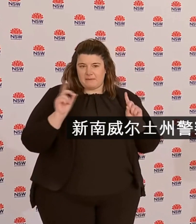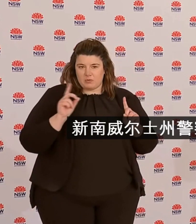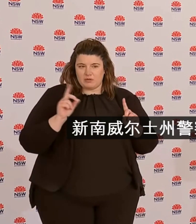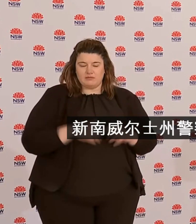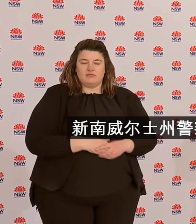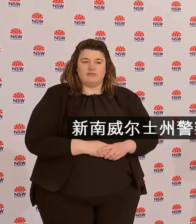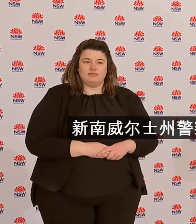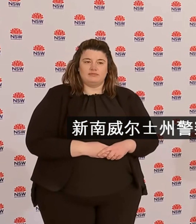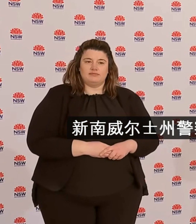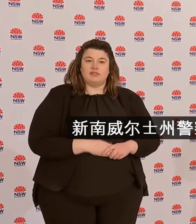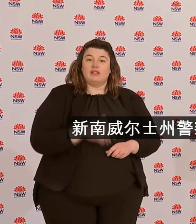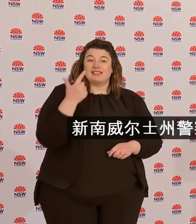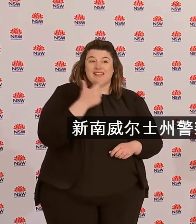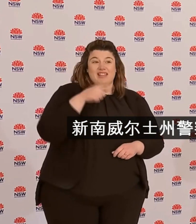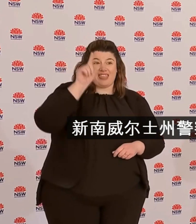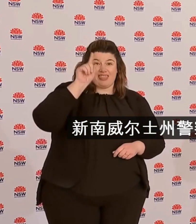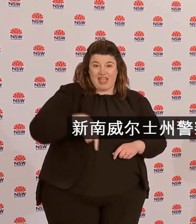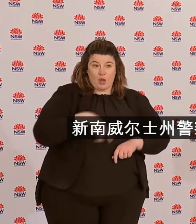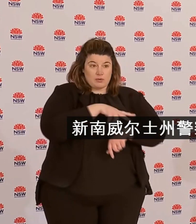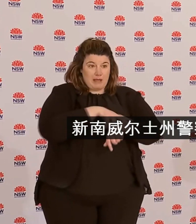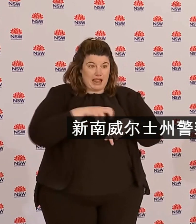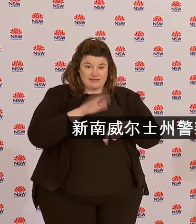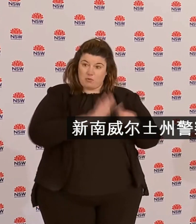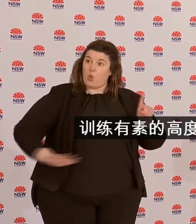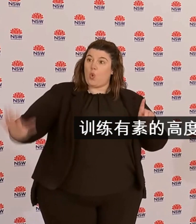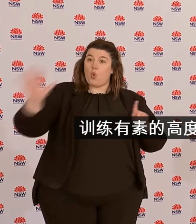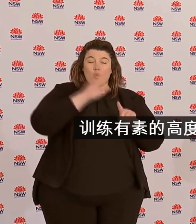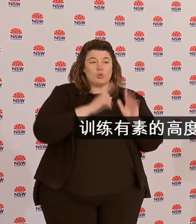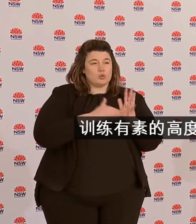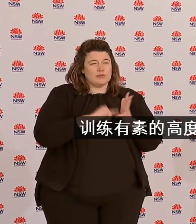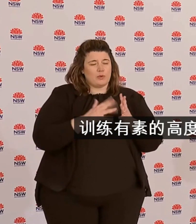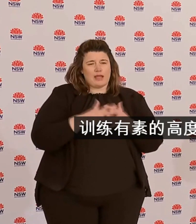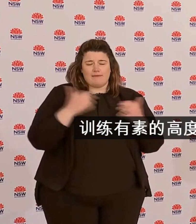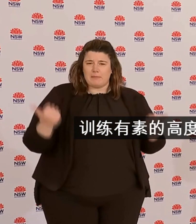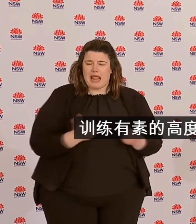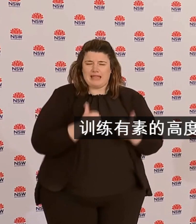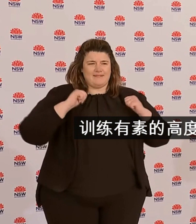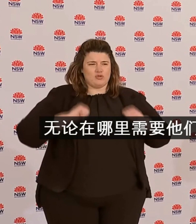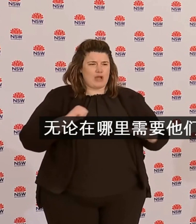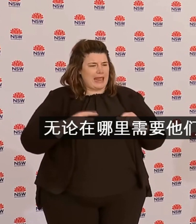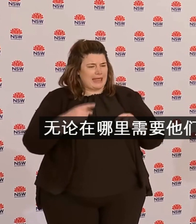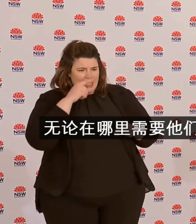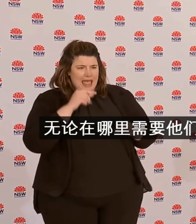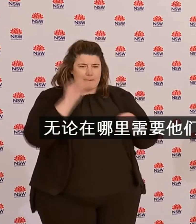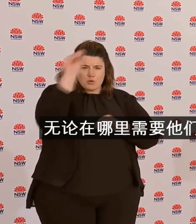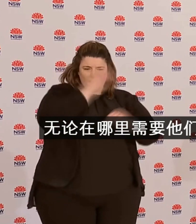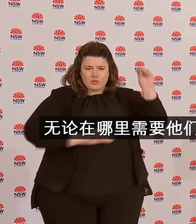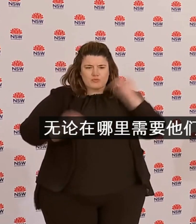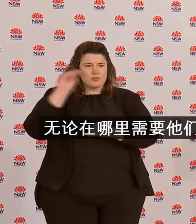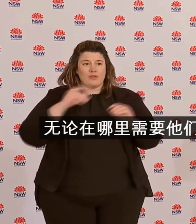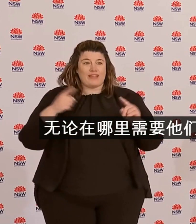Over 17,000 police officers across this state, well trained, highly agile. They'll be moved to wherever they're